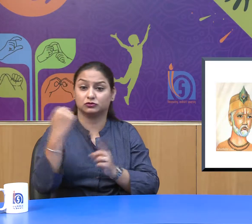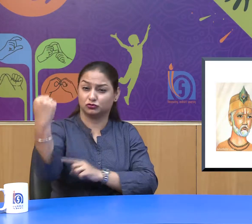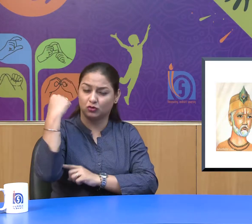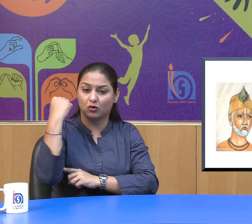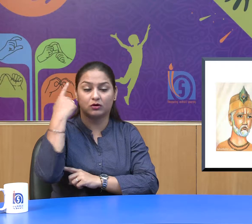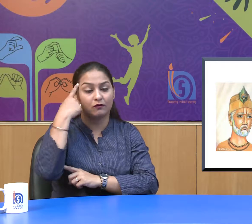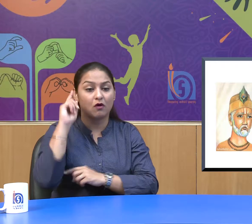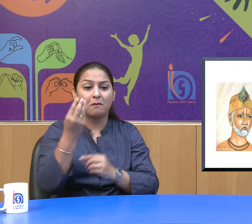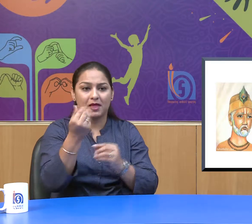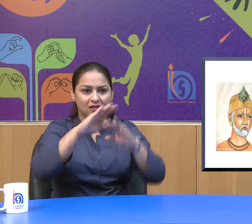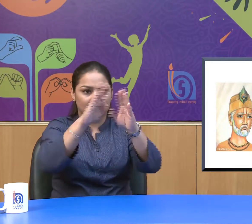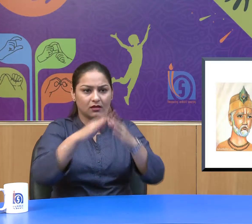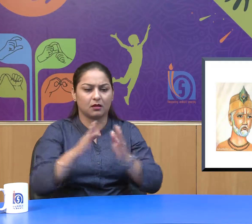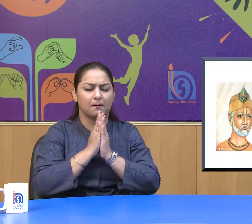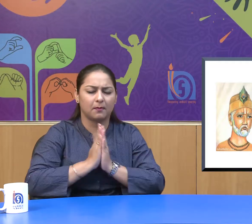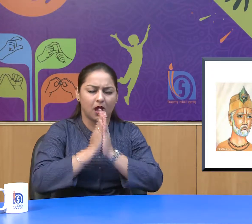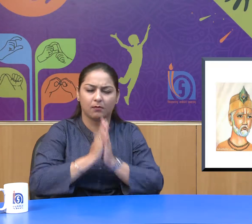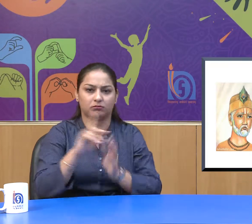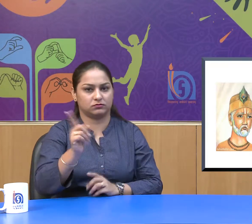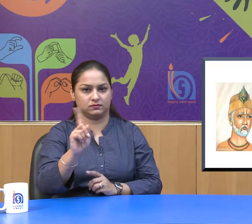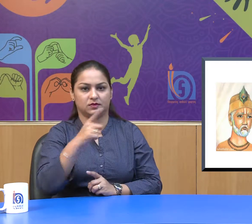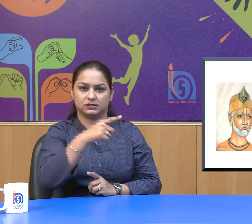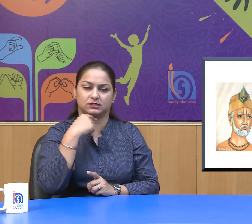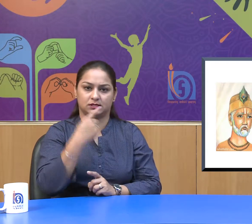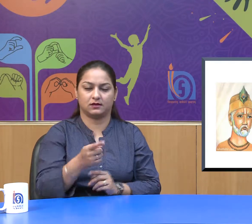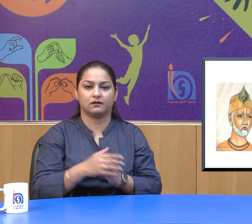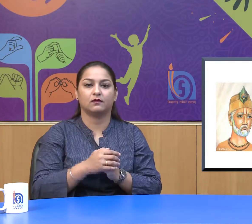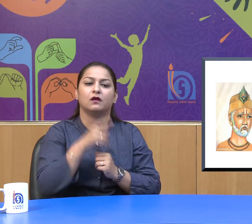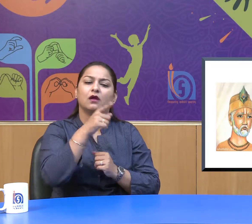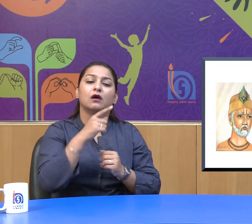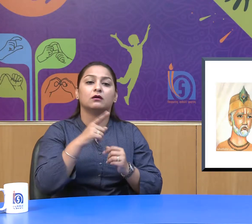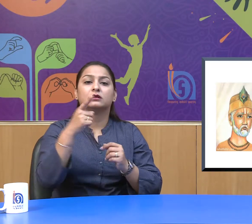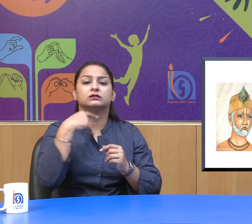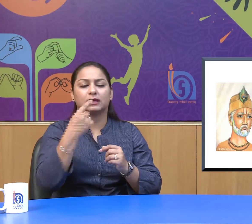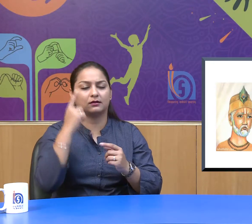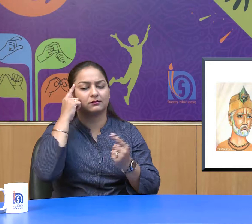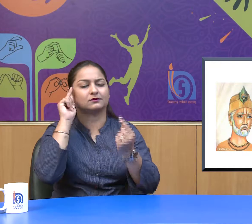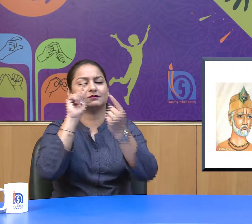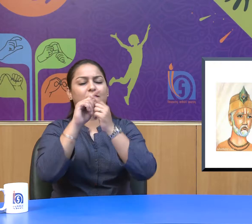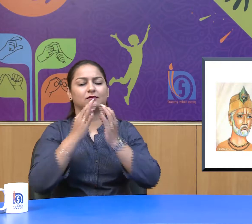idol worship, taking part in formal worship such as